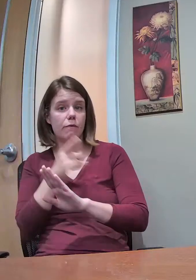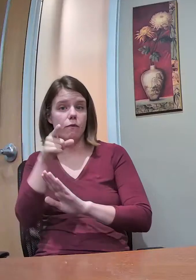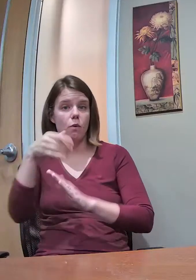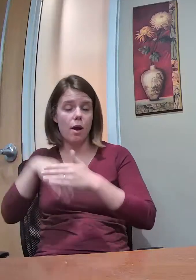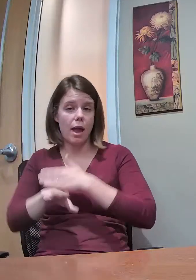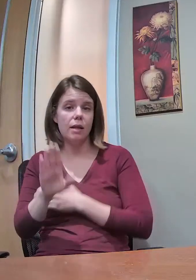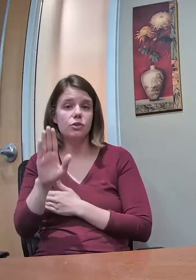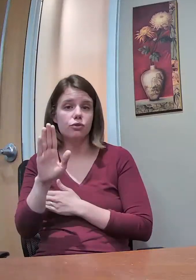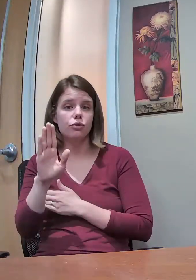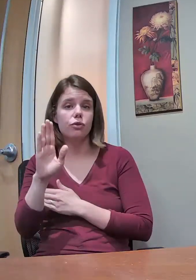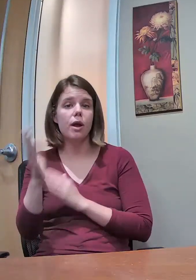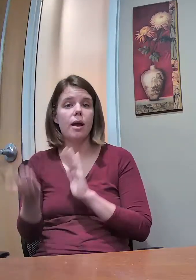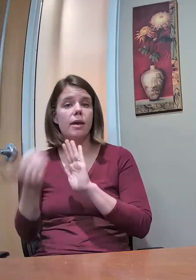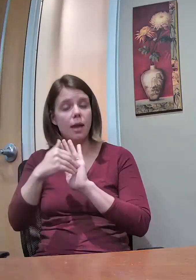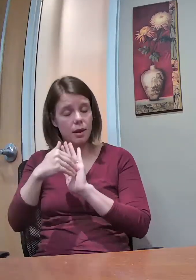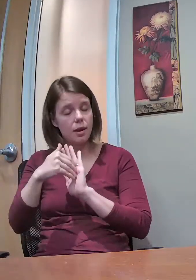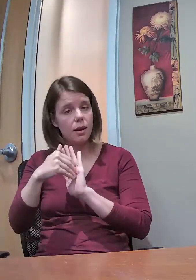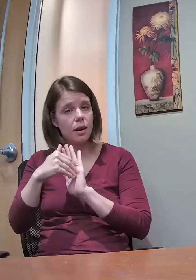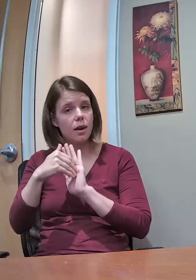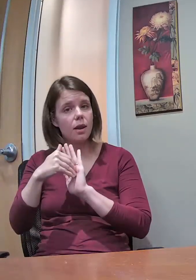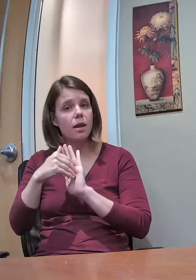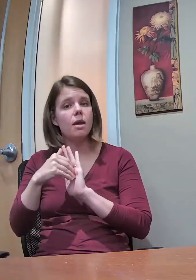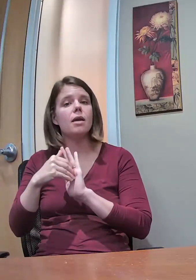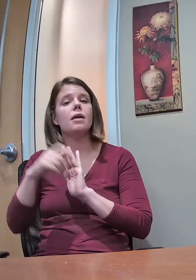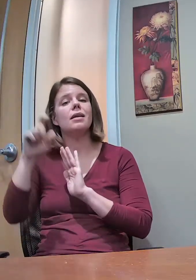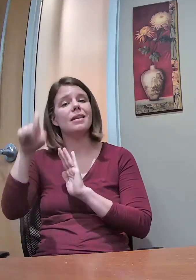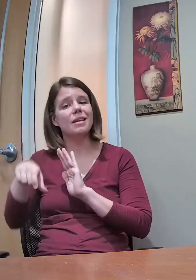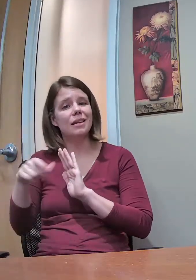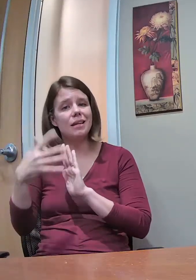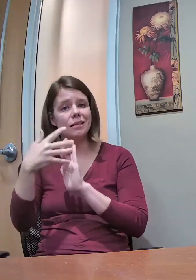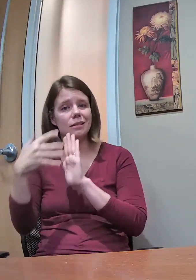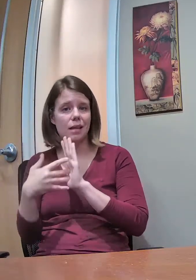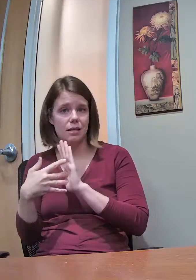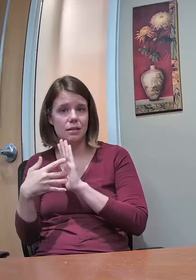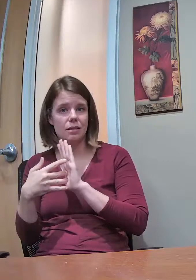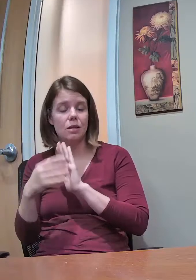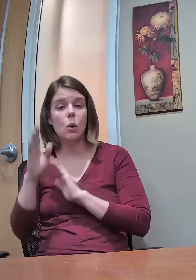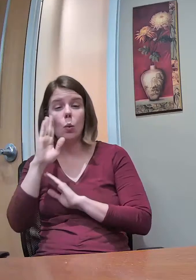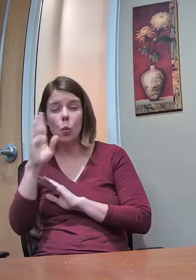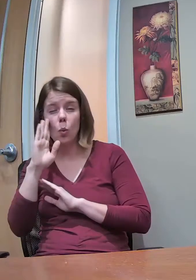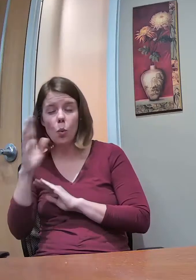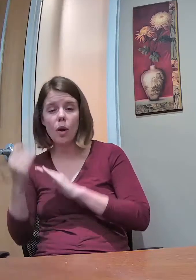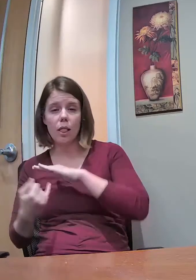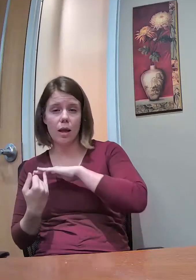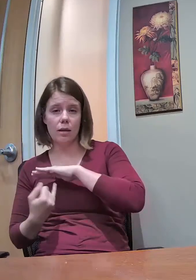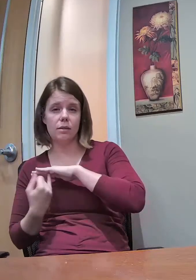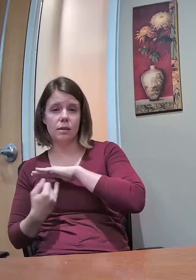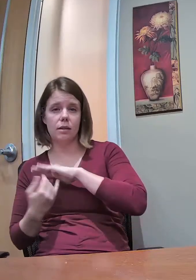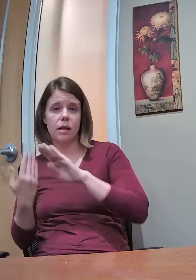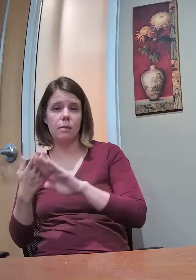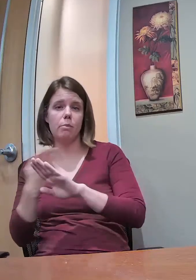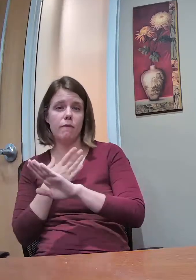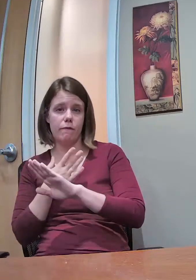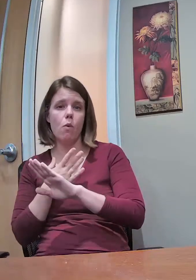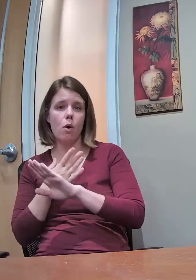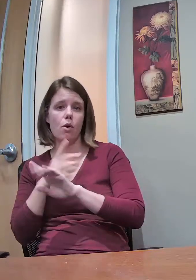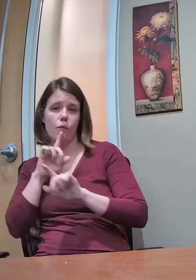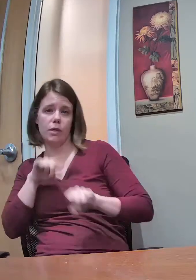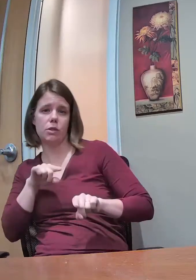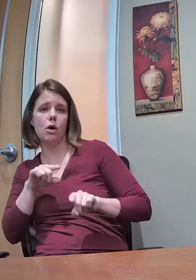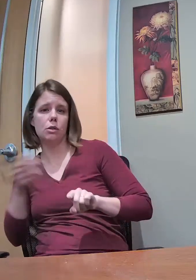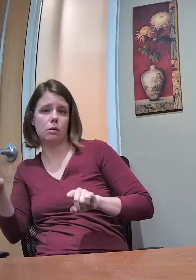a test and will be in isolation until we receive the results. So